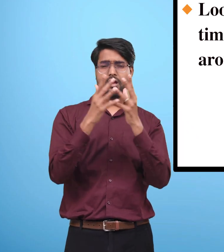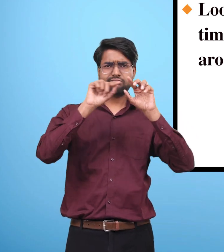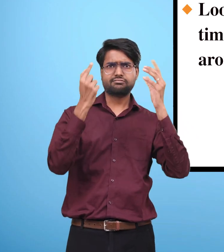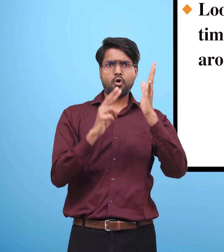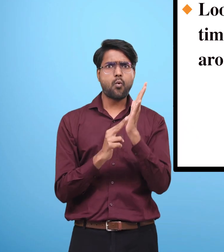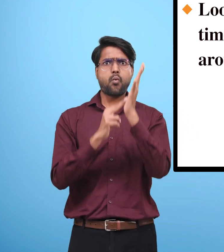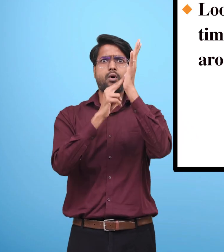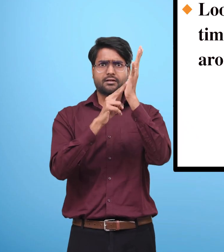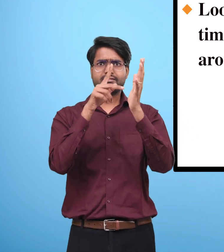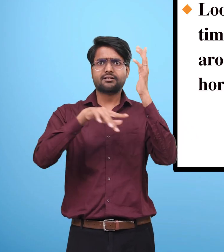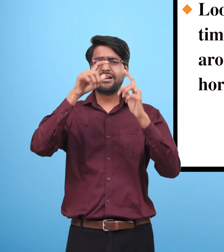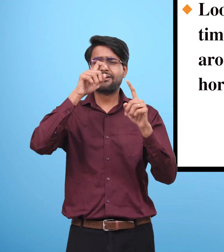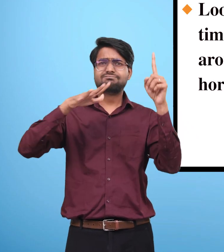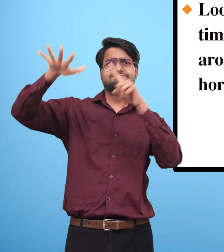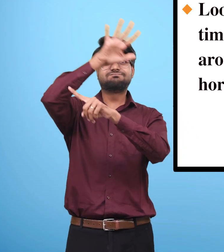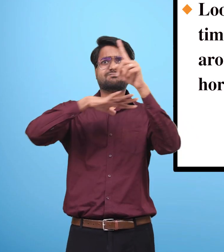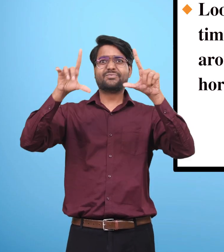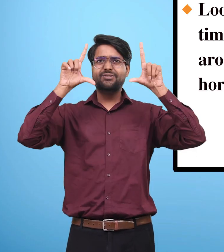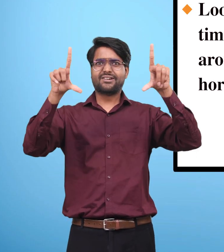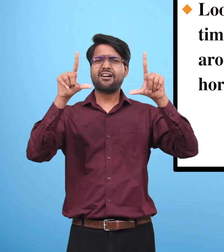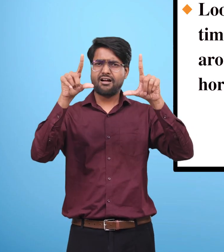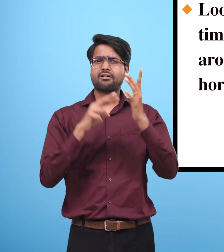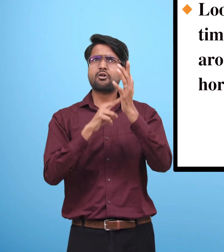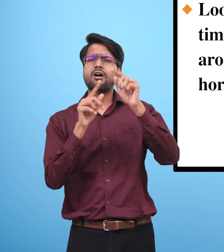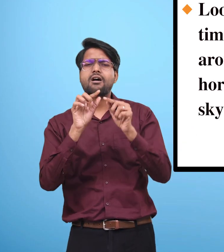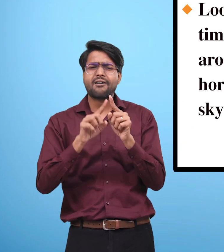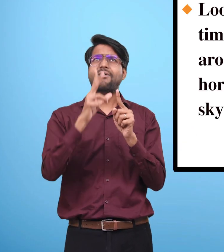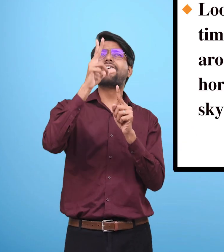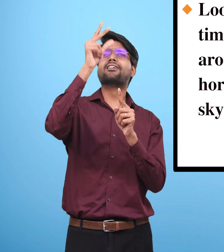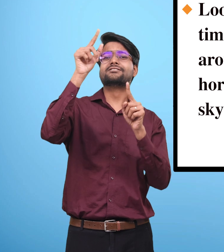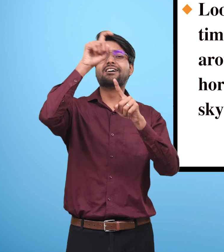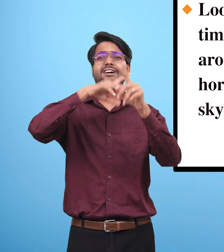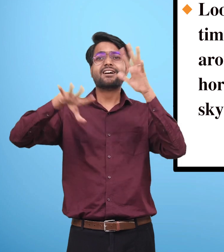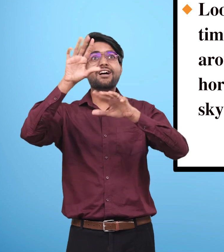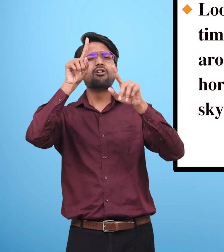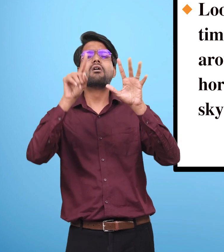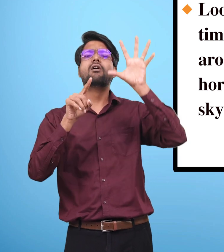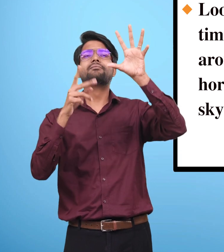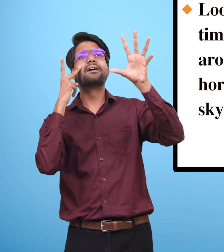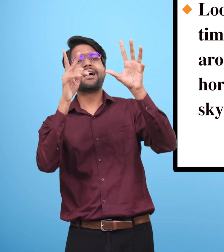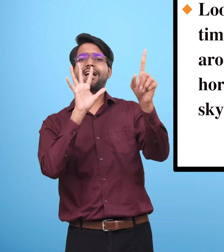View the sky above the horizon towards the northern part of the sky and identify the Big